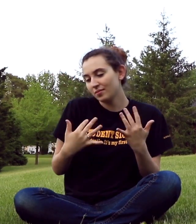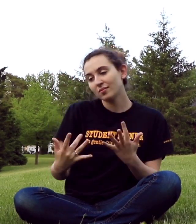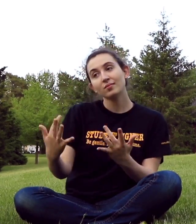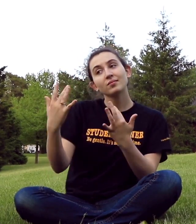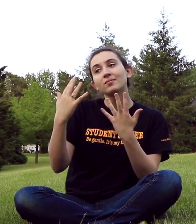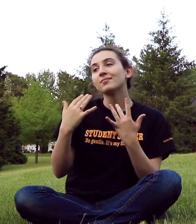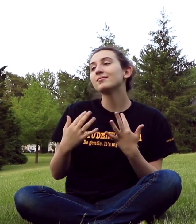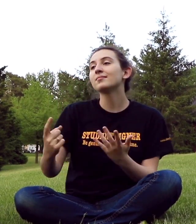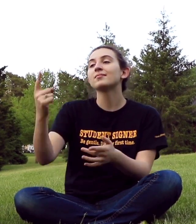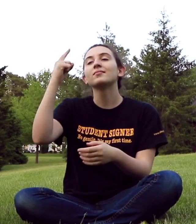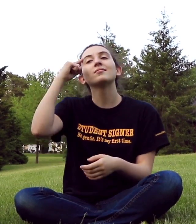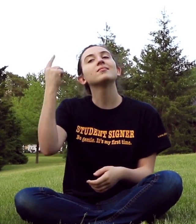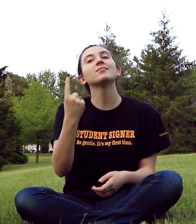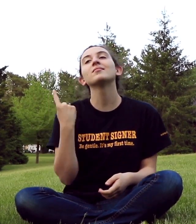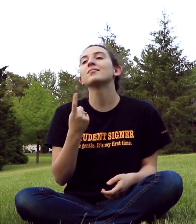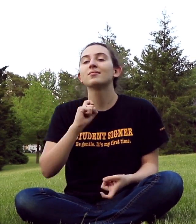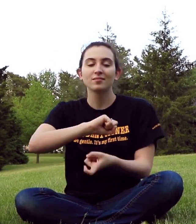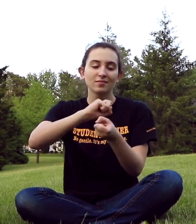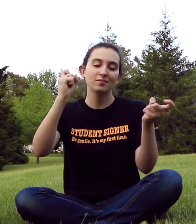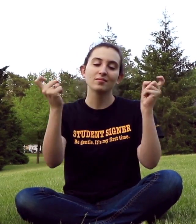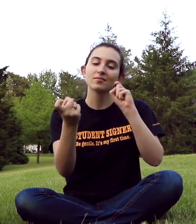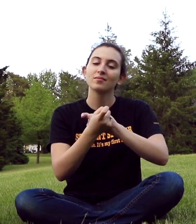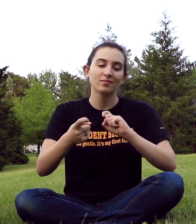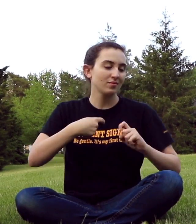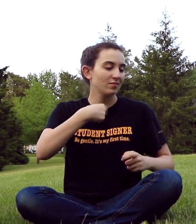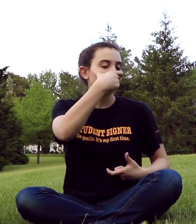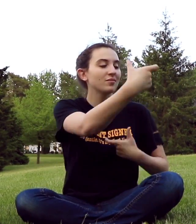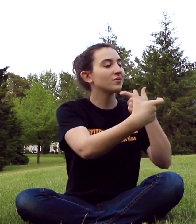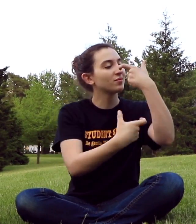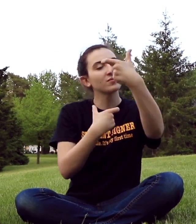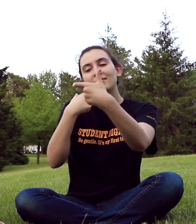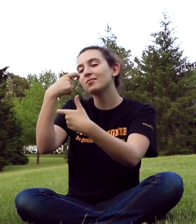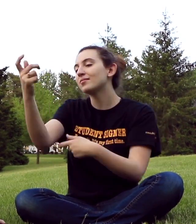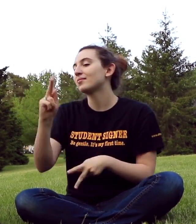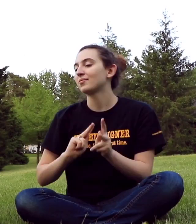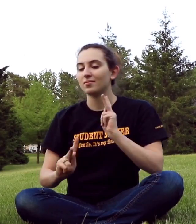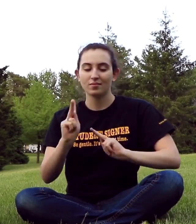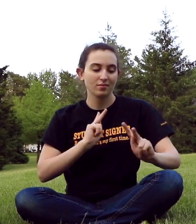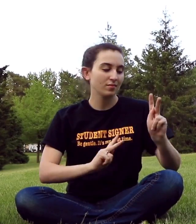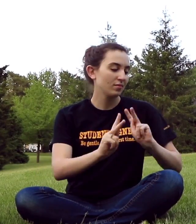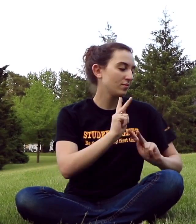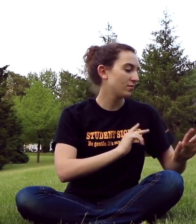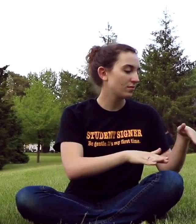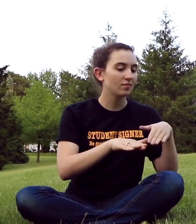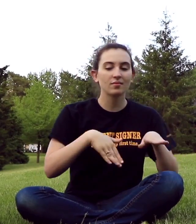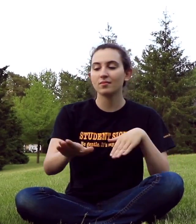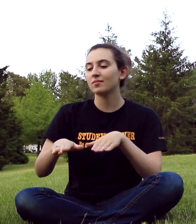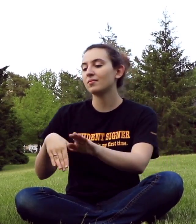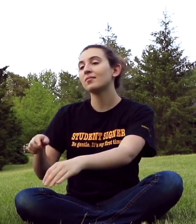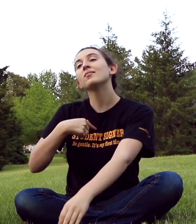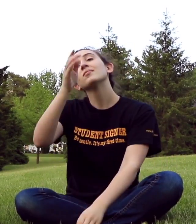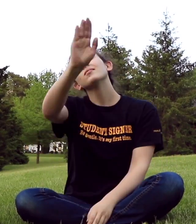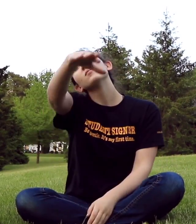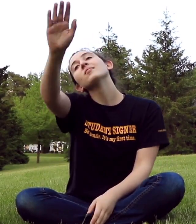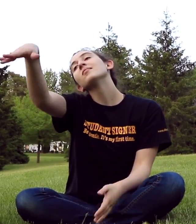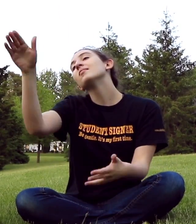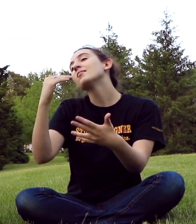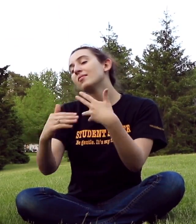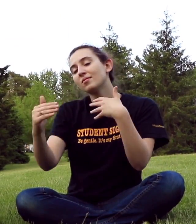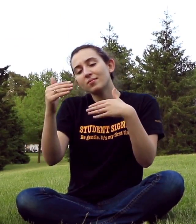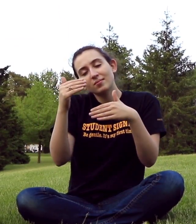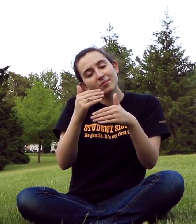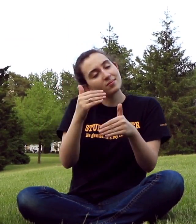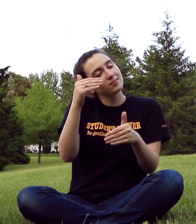So I'll wait around for an answer to appear while I'm watching people pass,